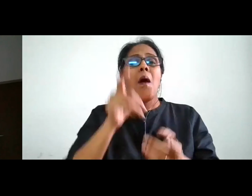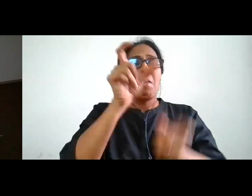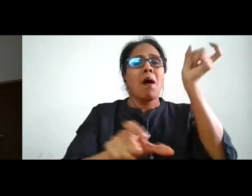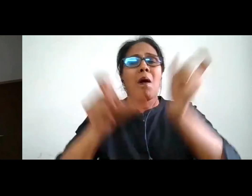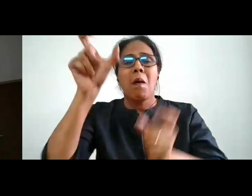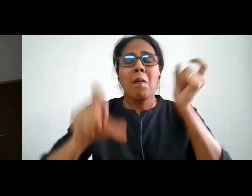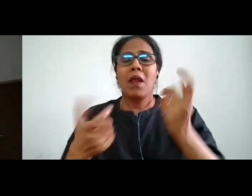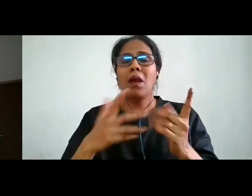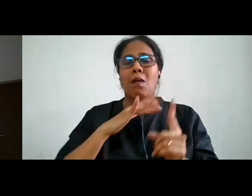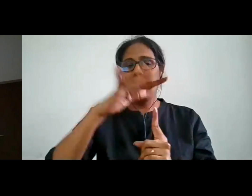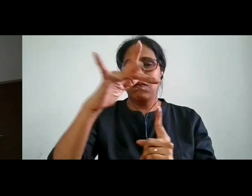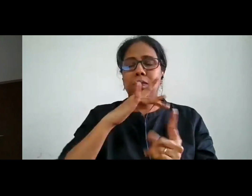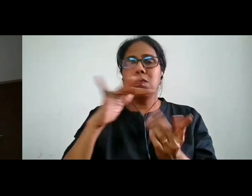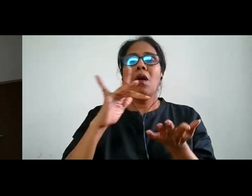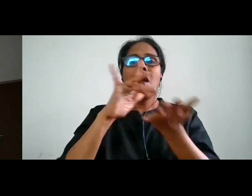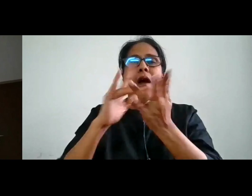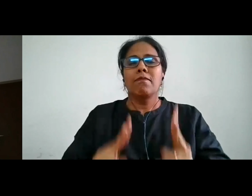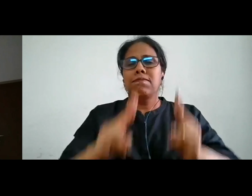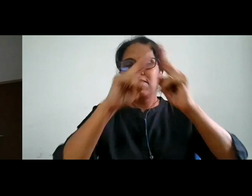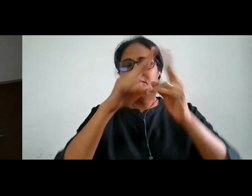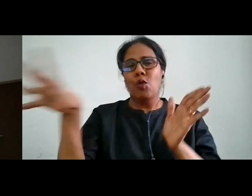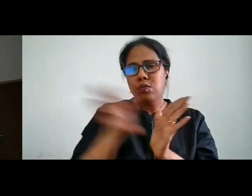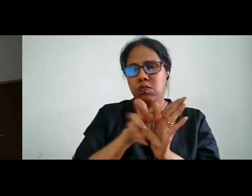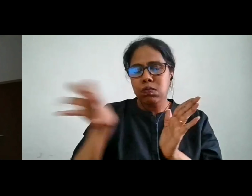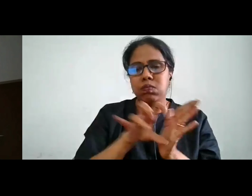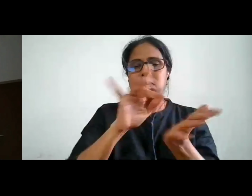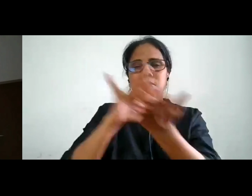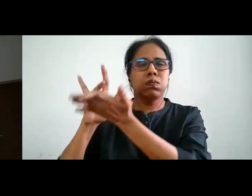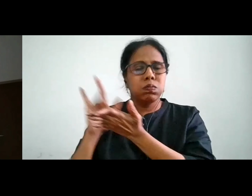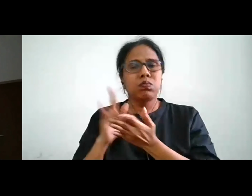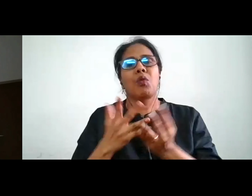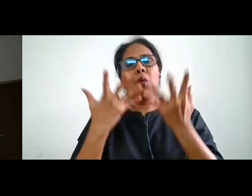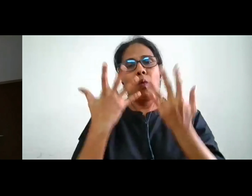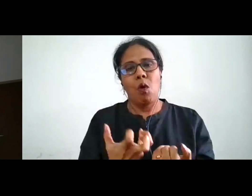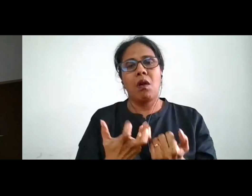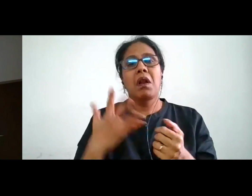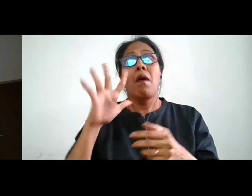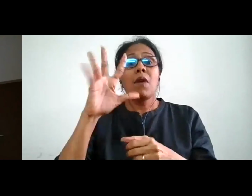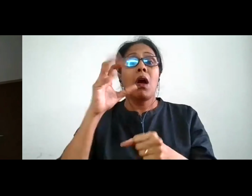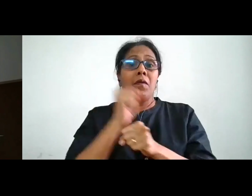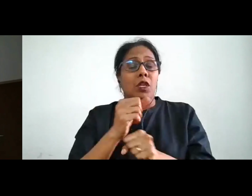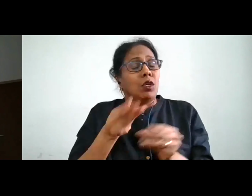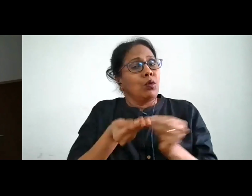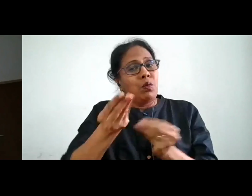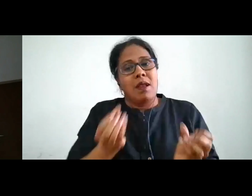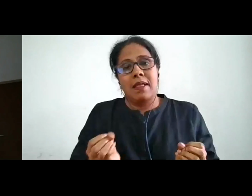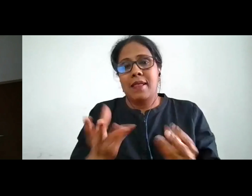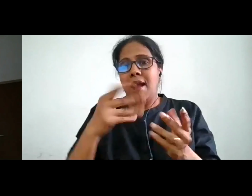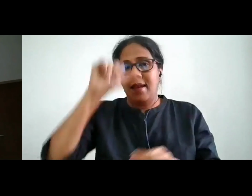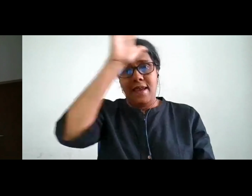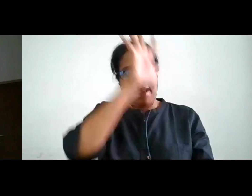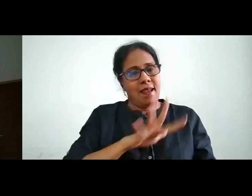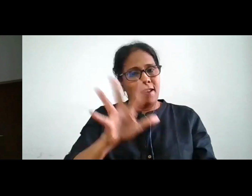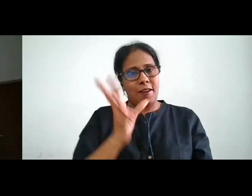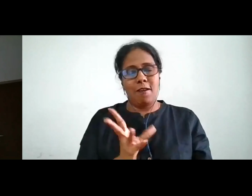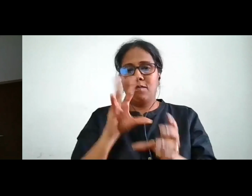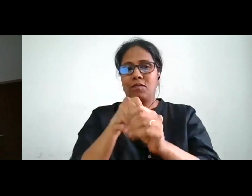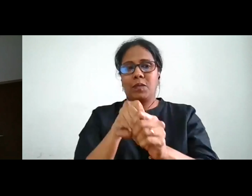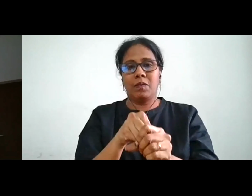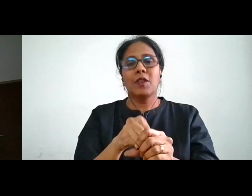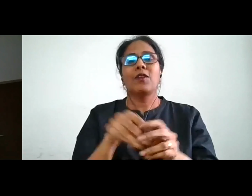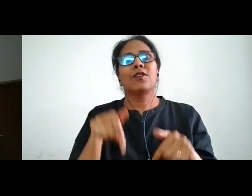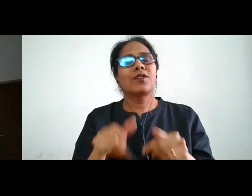if 5G is going to make a successful entry into India. With these few words, I will once again wish you all a